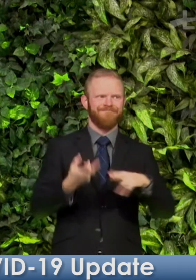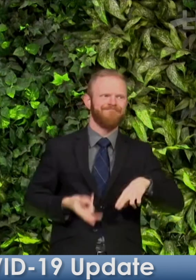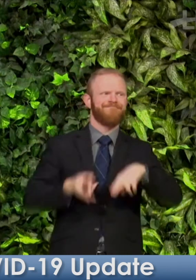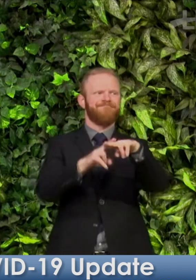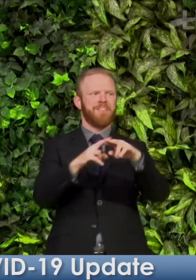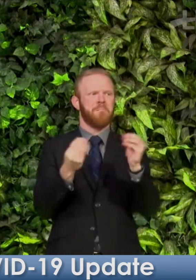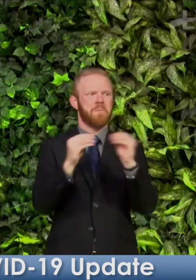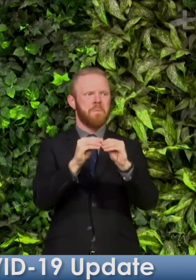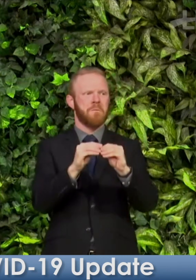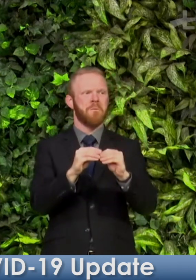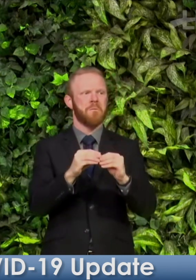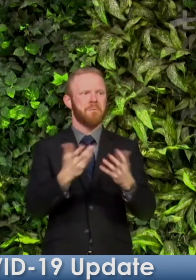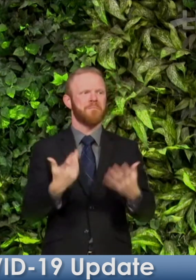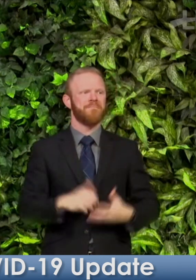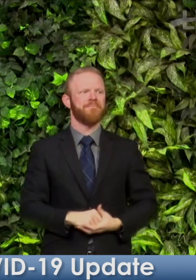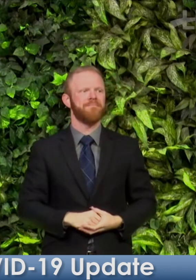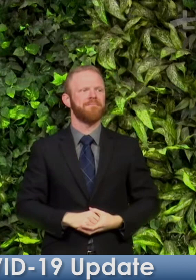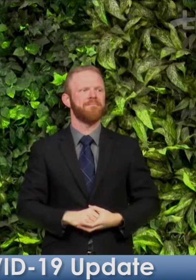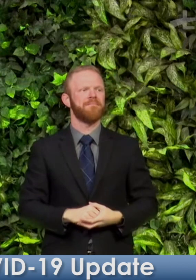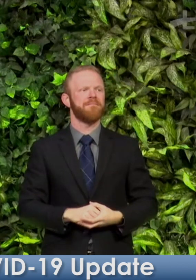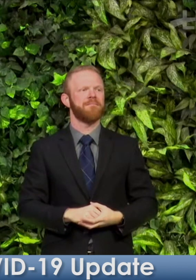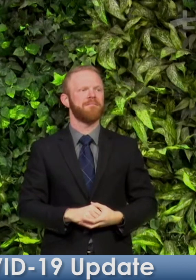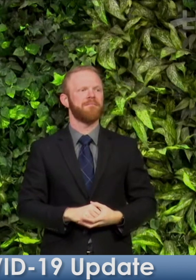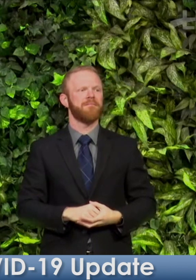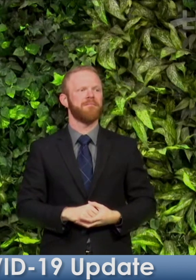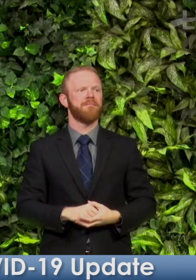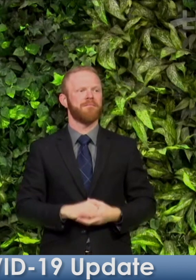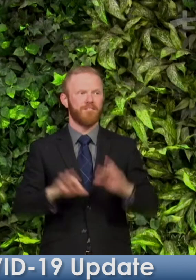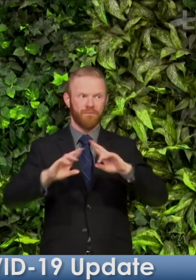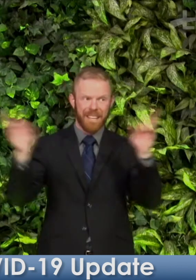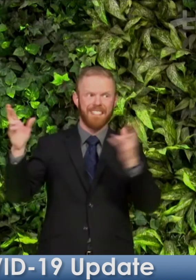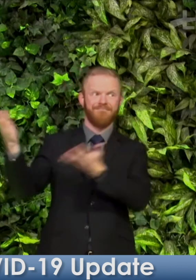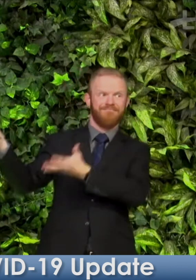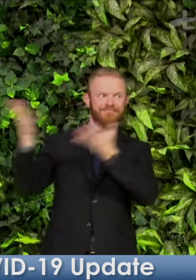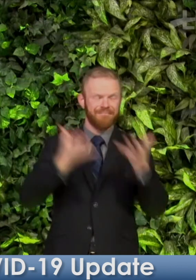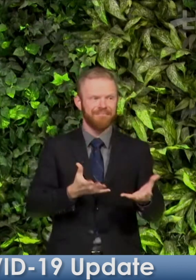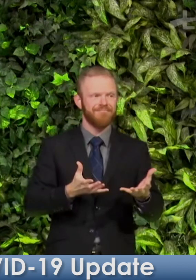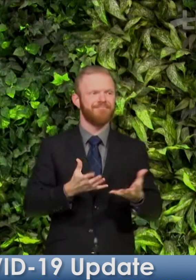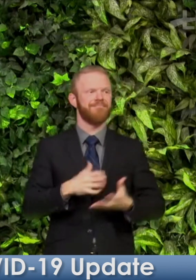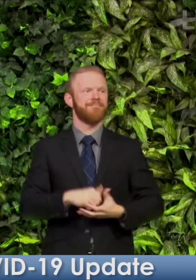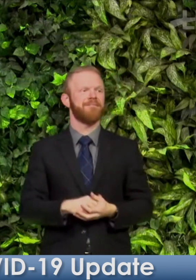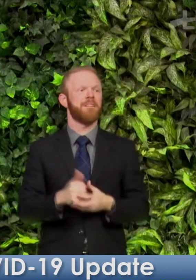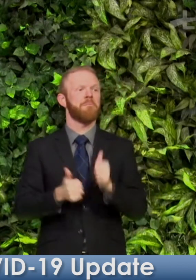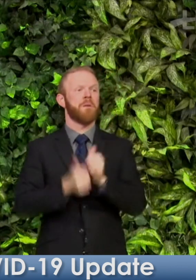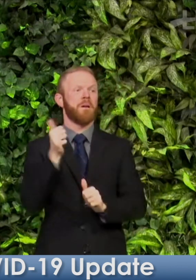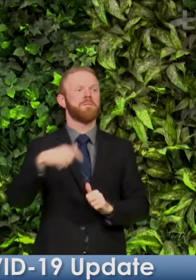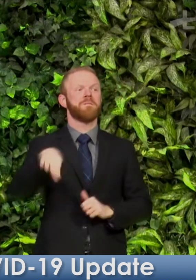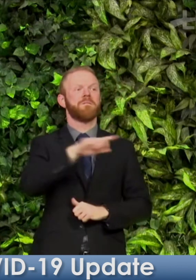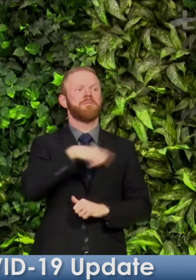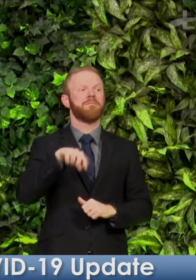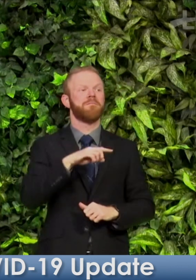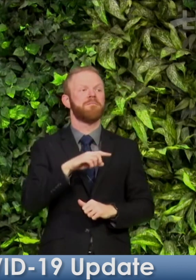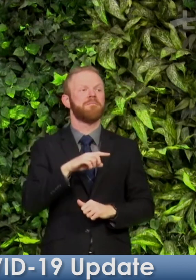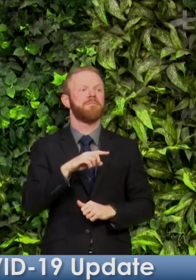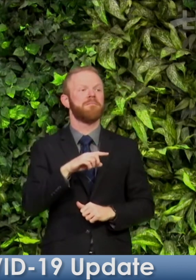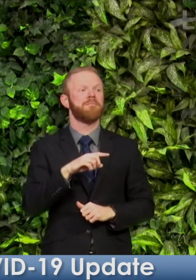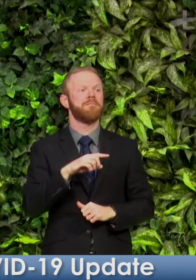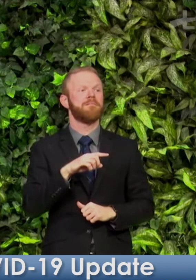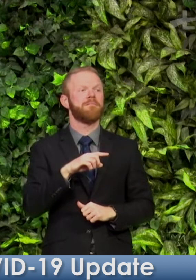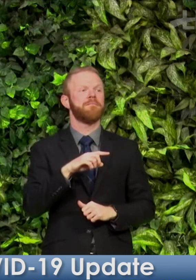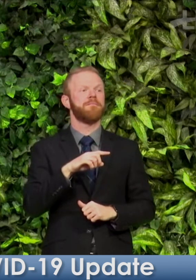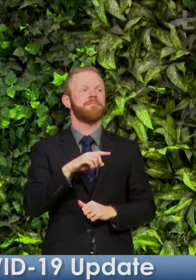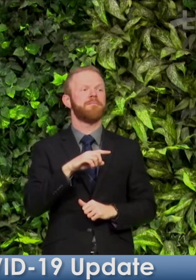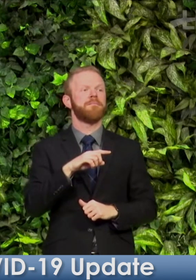emergency use authorization. This will be what most of us will be covering in a few days, the likely emergency use authorization of the